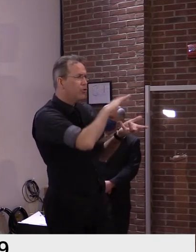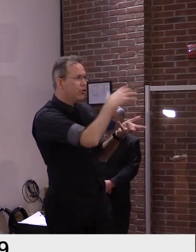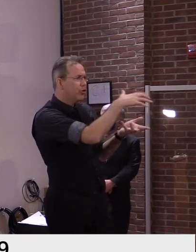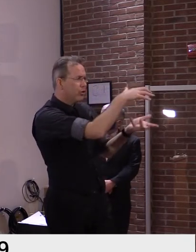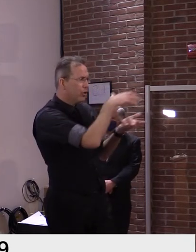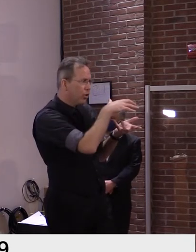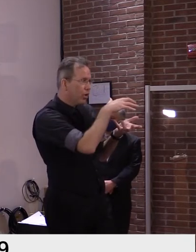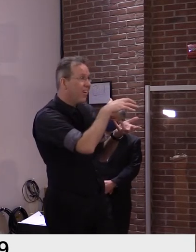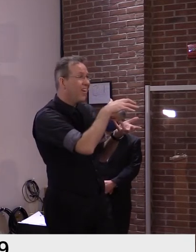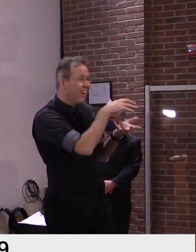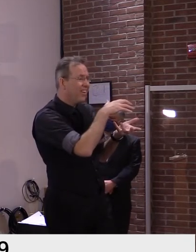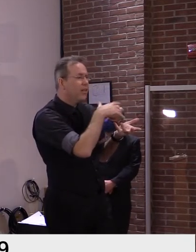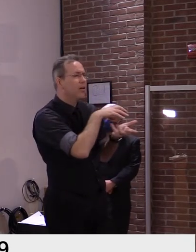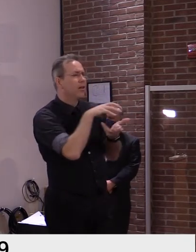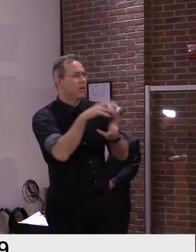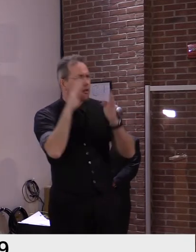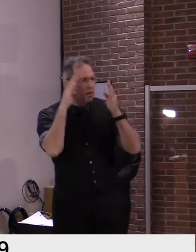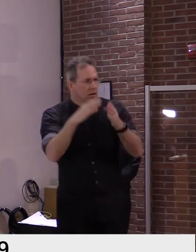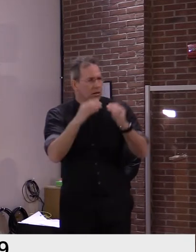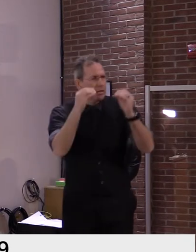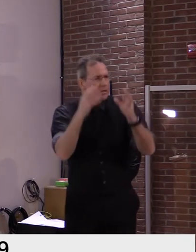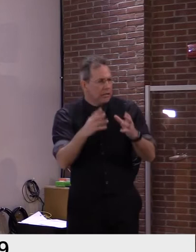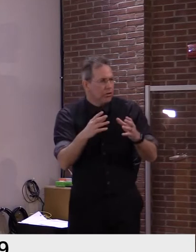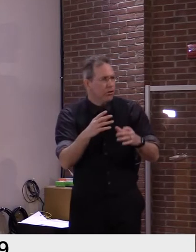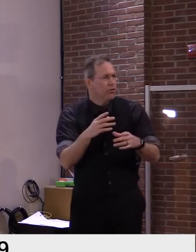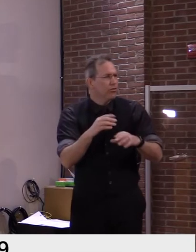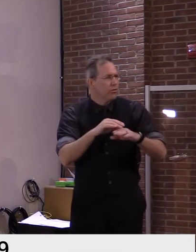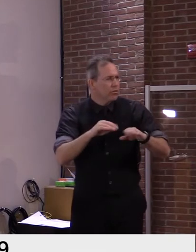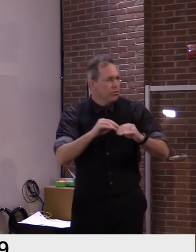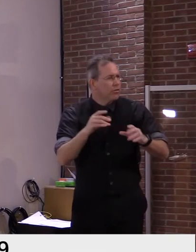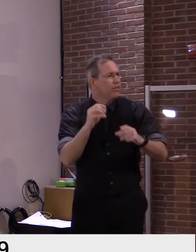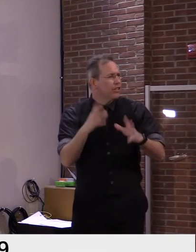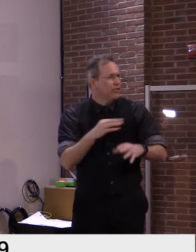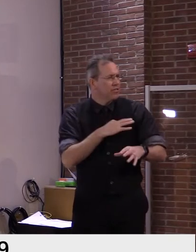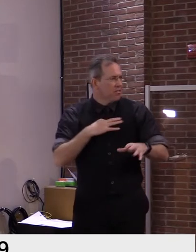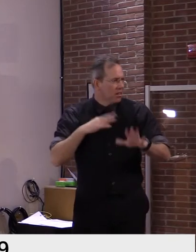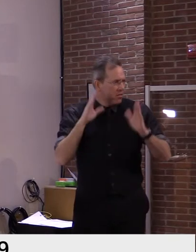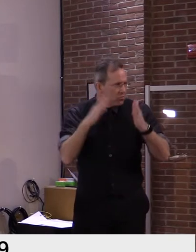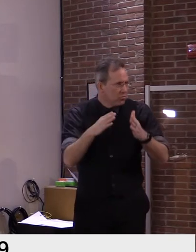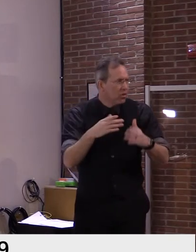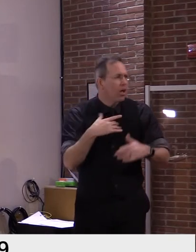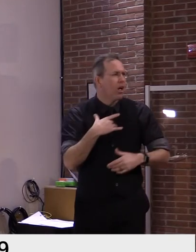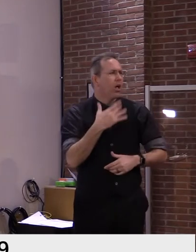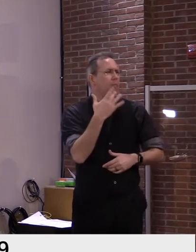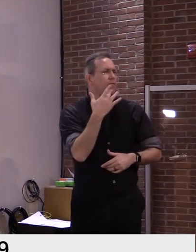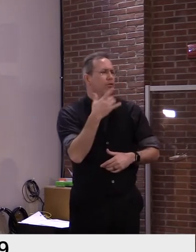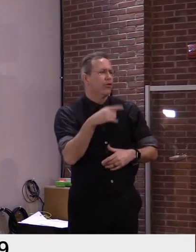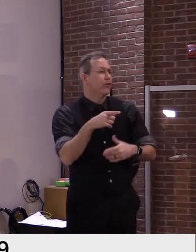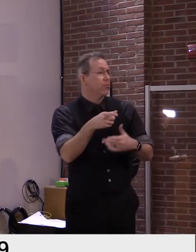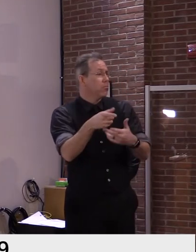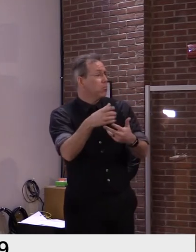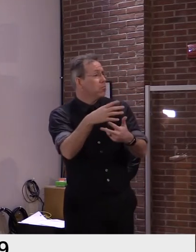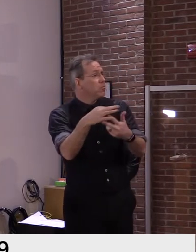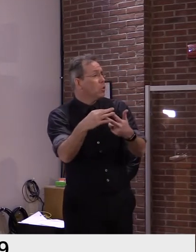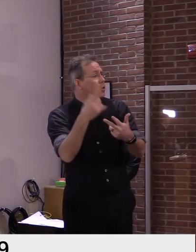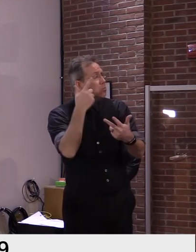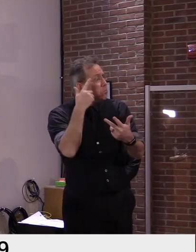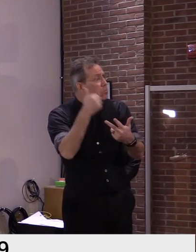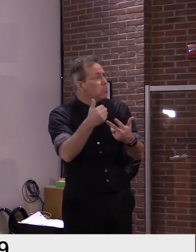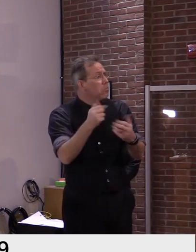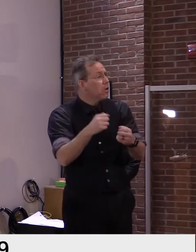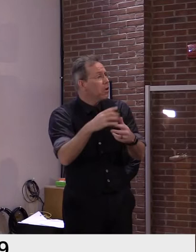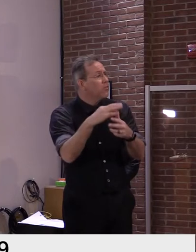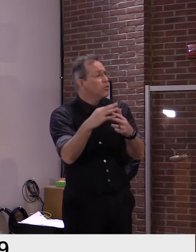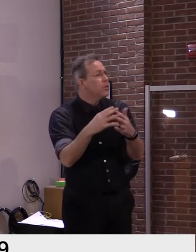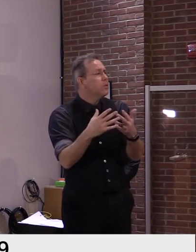of that. We would like people to have a choice, at least not get there to a vaccination site or to